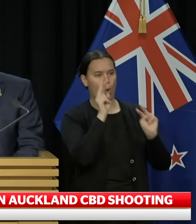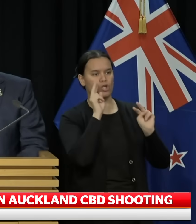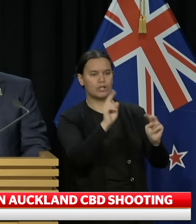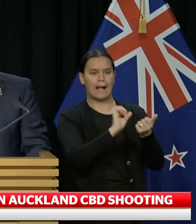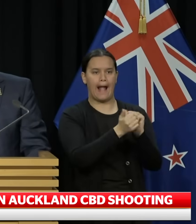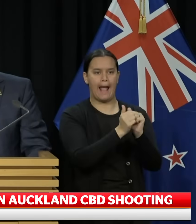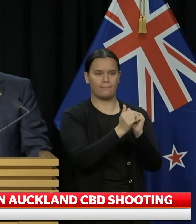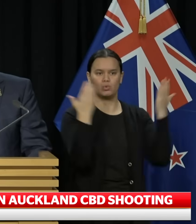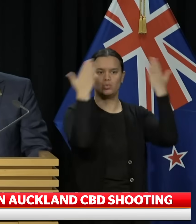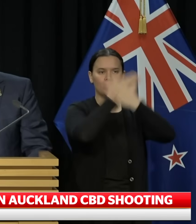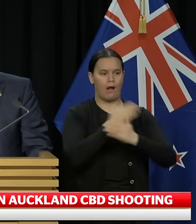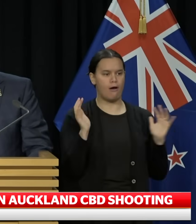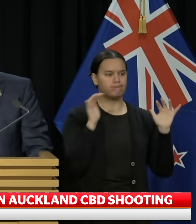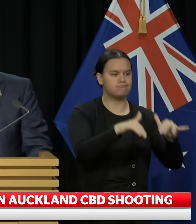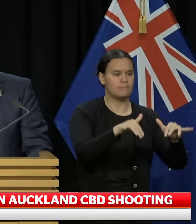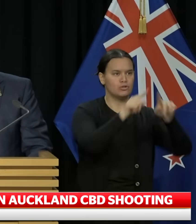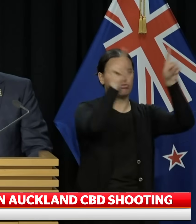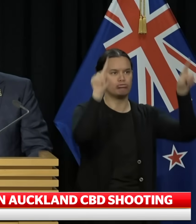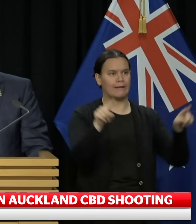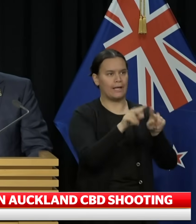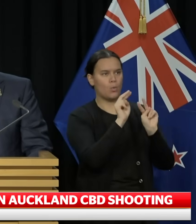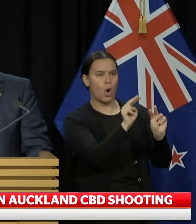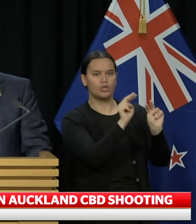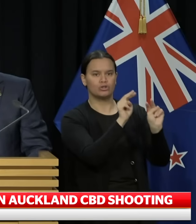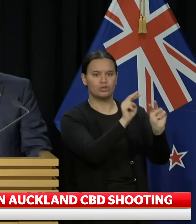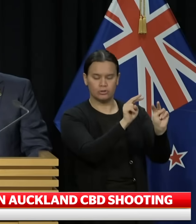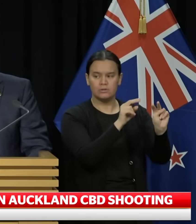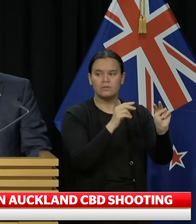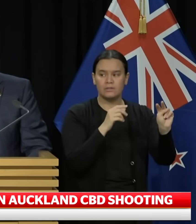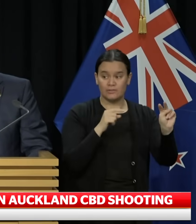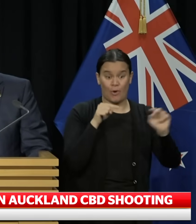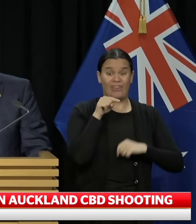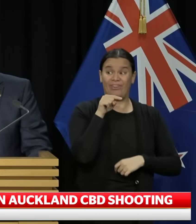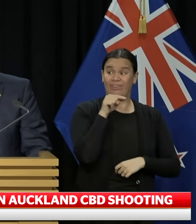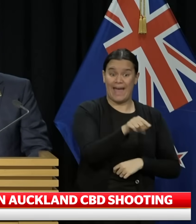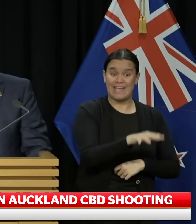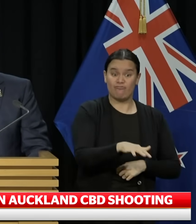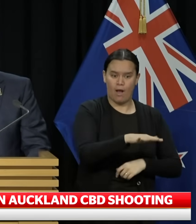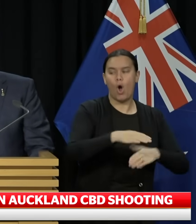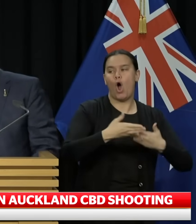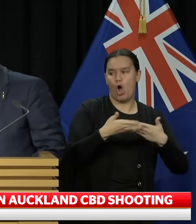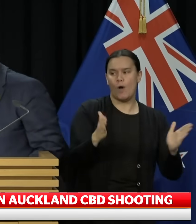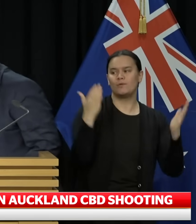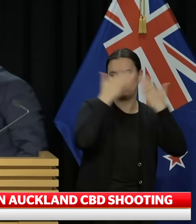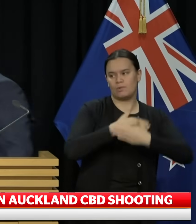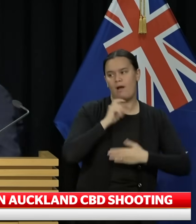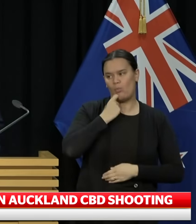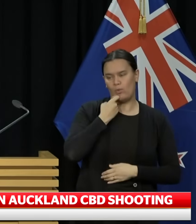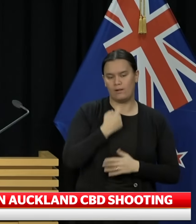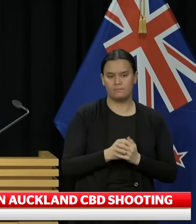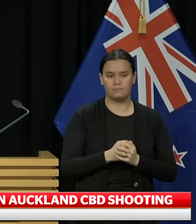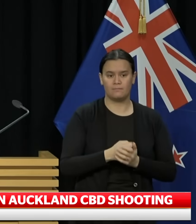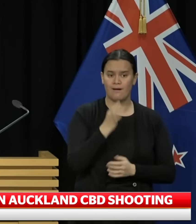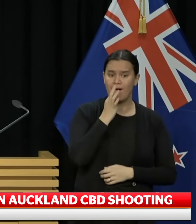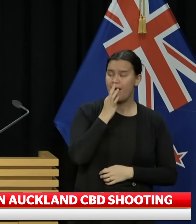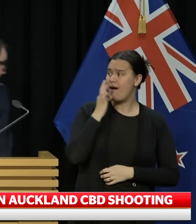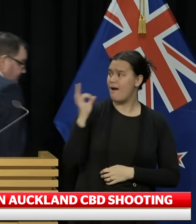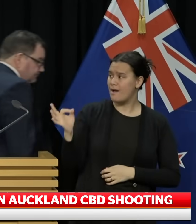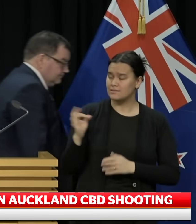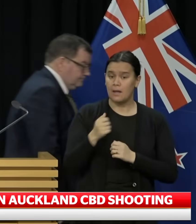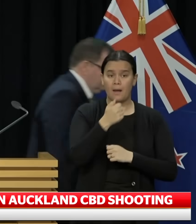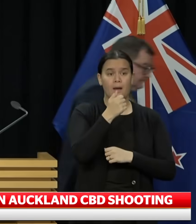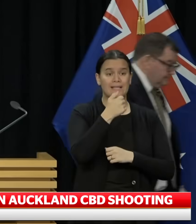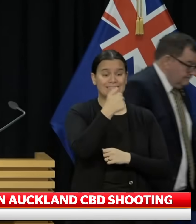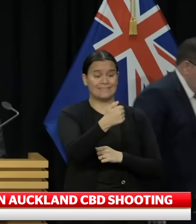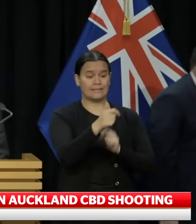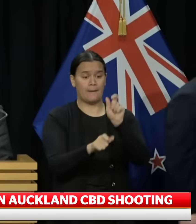the police move to reduce the cordon, they will definitely return. Minister, do you have any detail about the condition of the 6 people